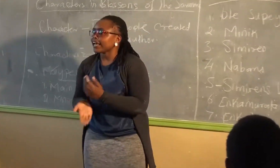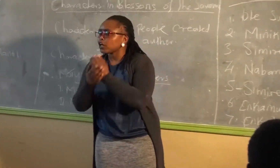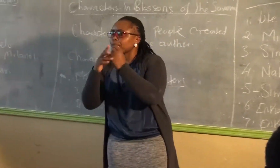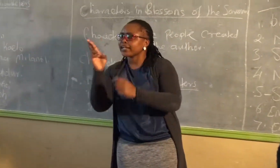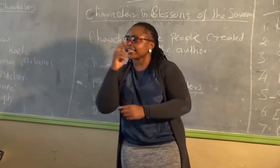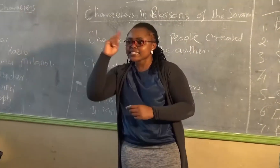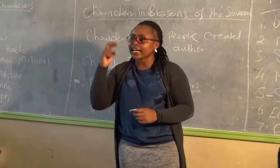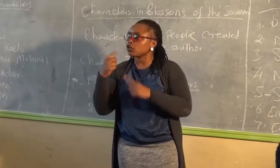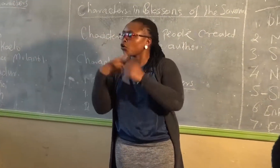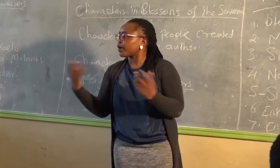help Resian go where?